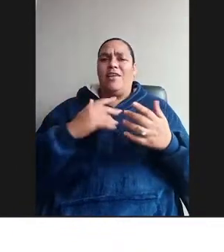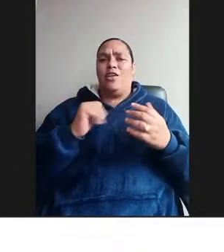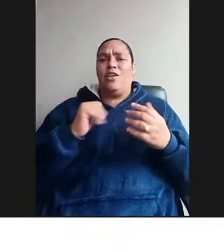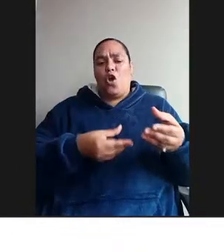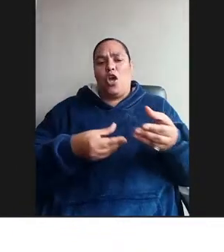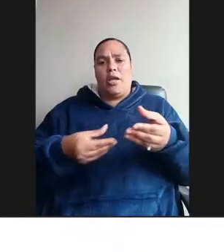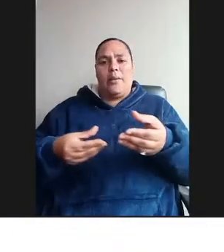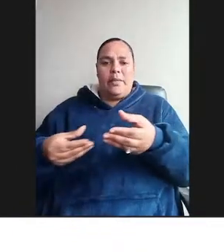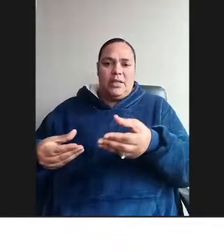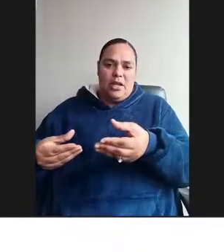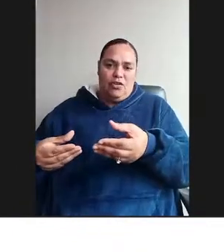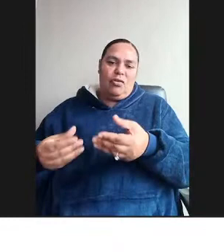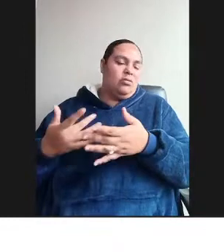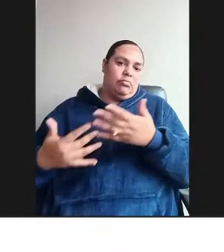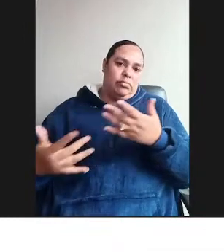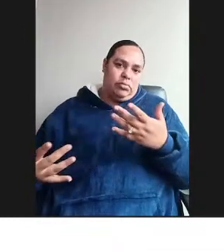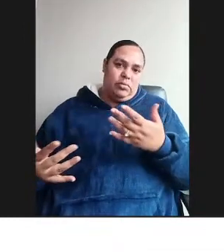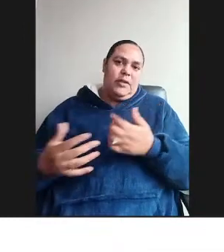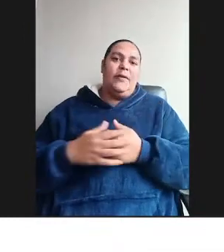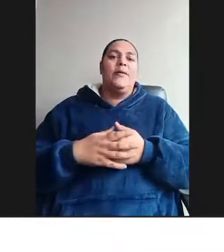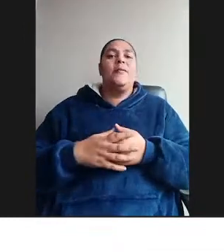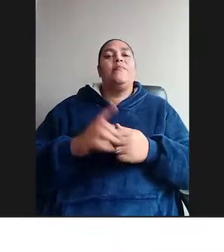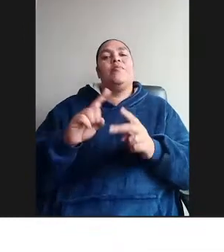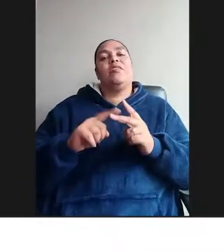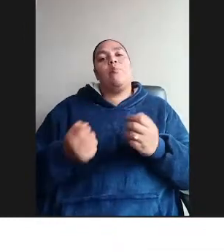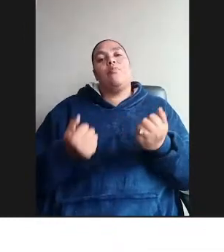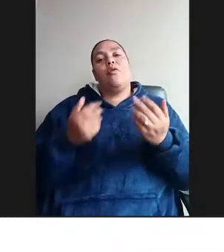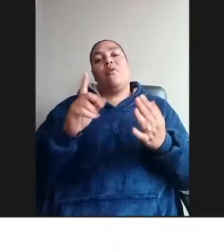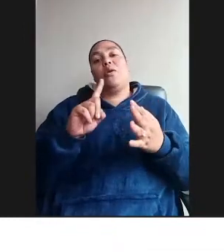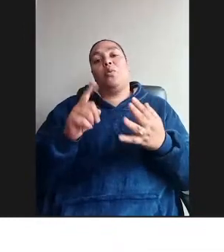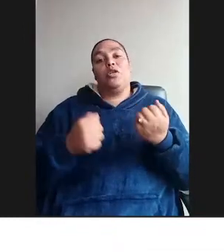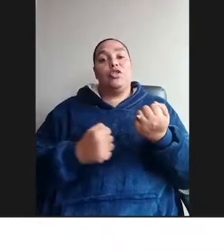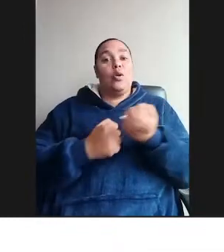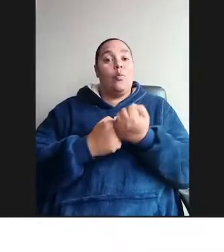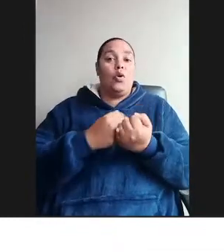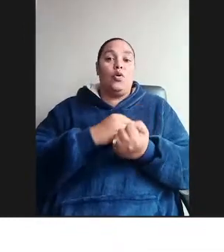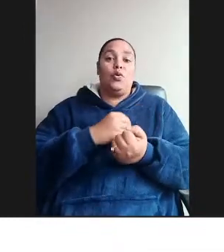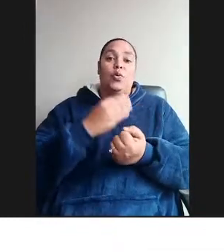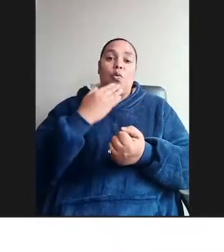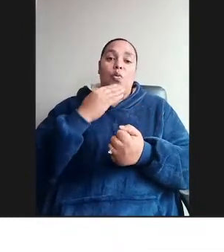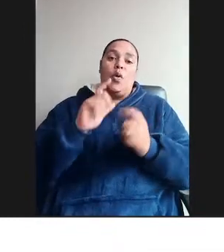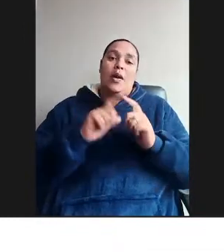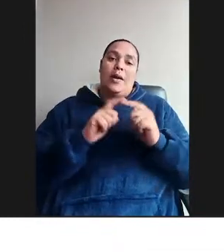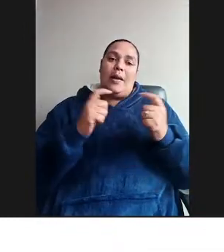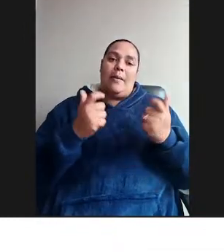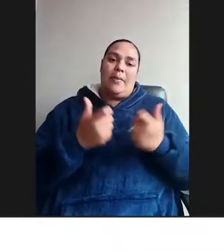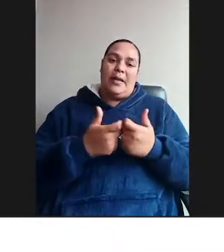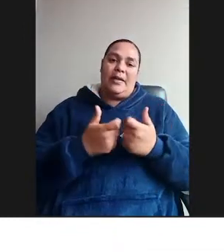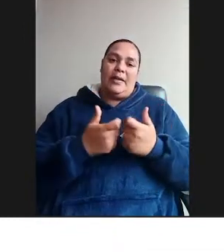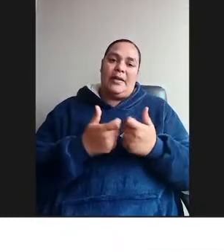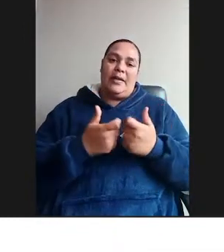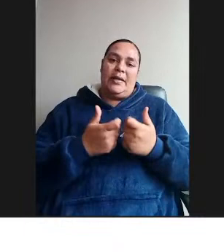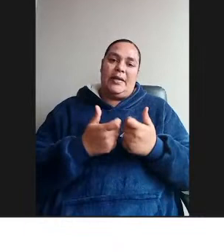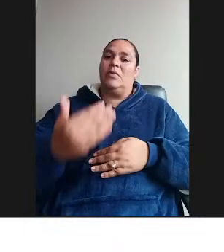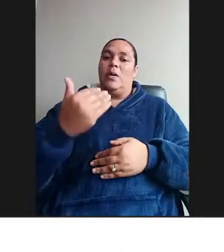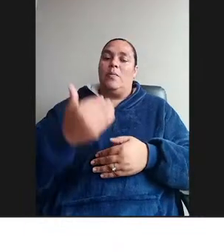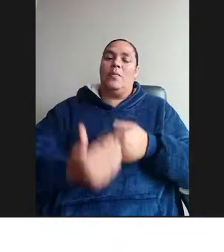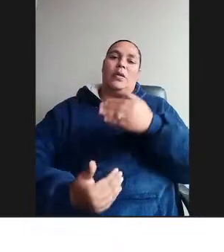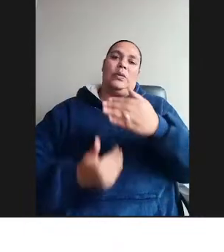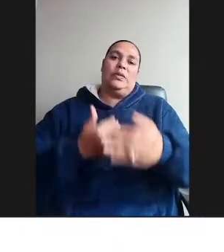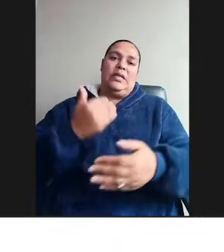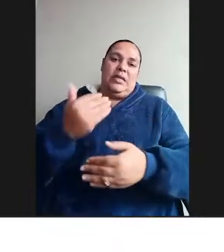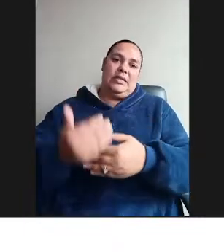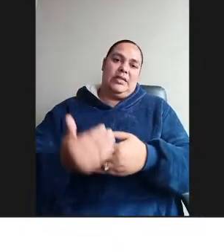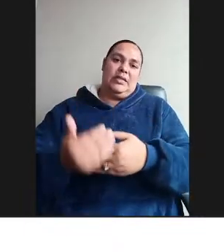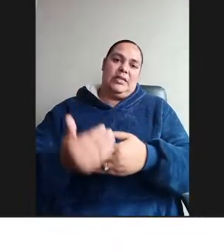on, and then providing support to the petitions committee throughout the process of dealing